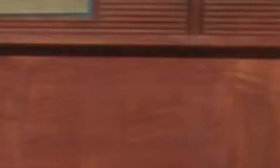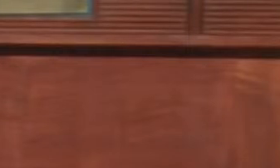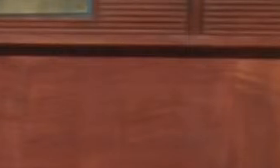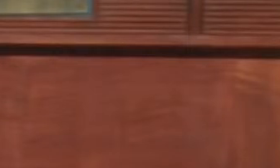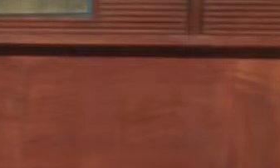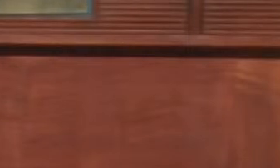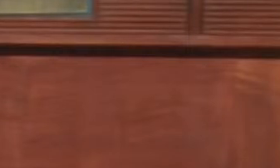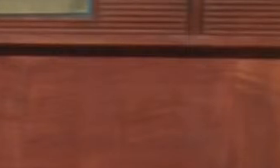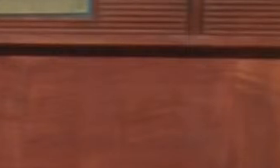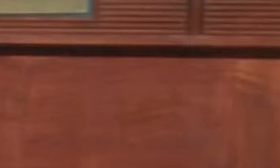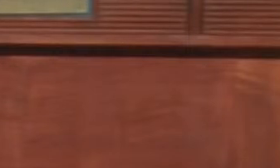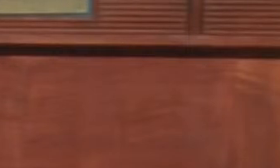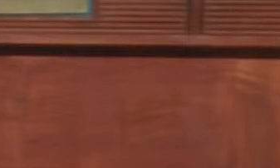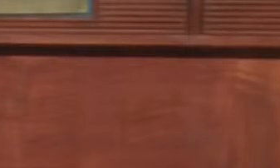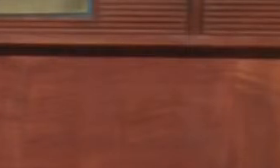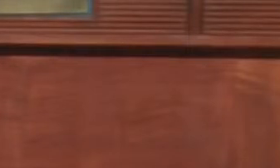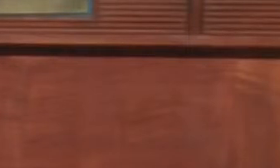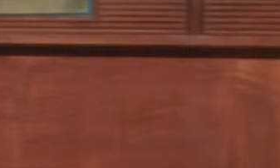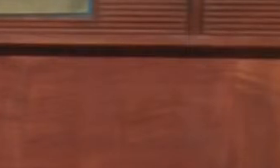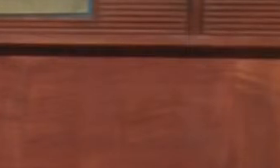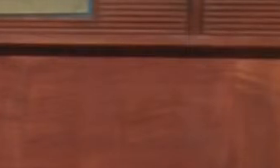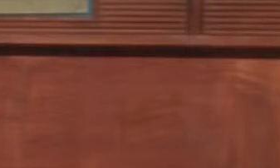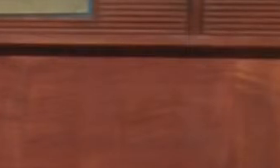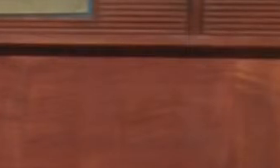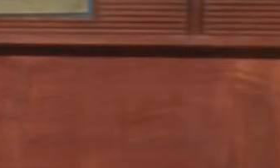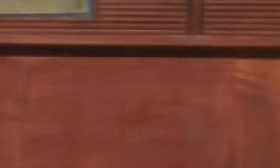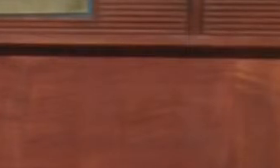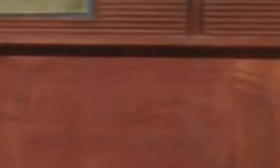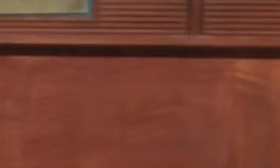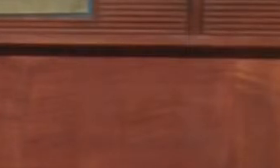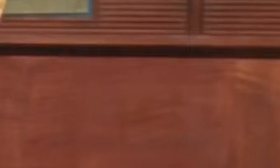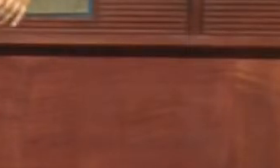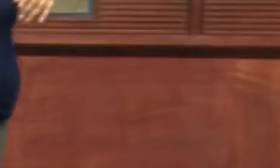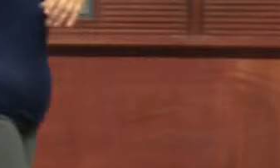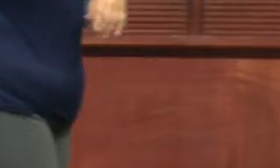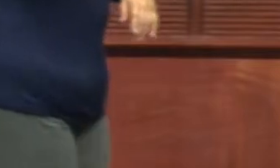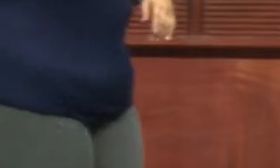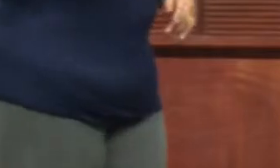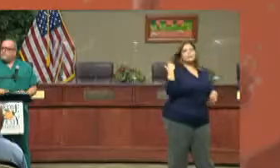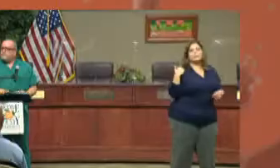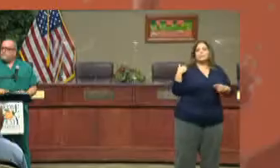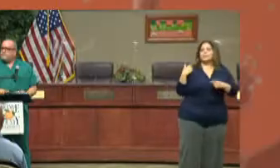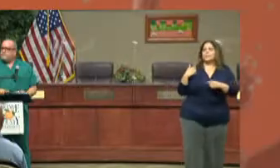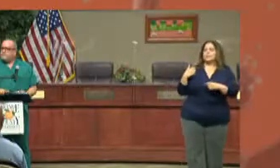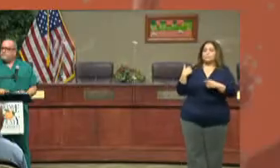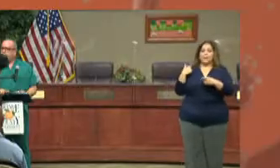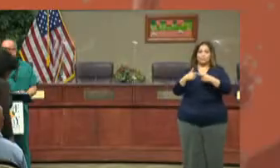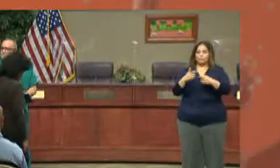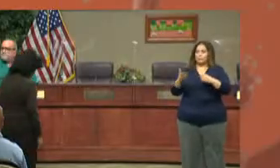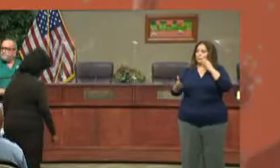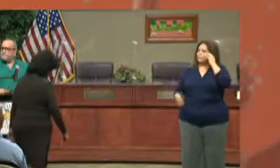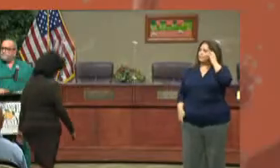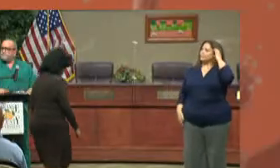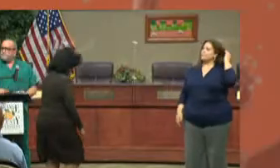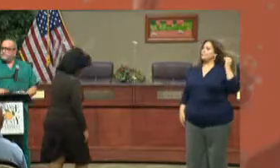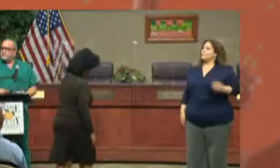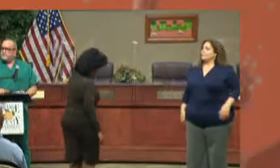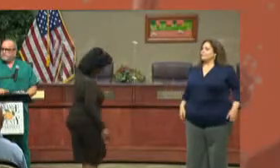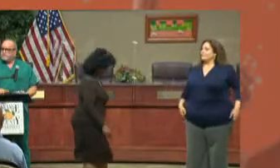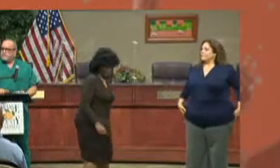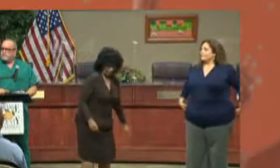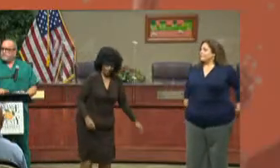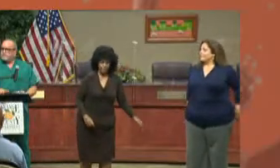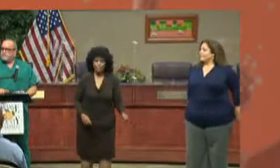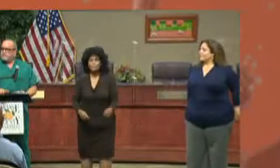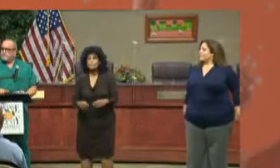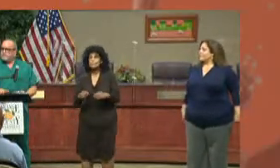present. Pregunta en español para Telemundo. Doctor Pino, con este nuevo guideline